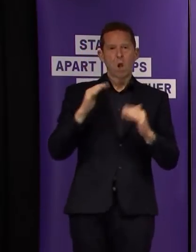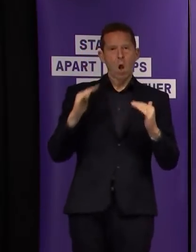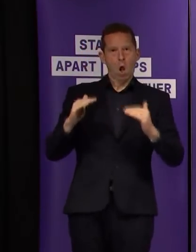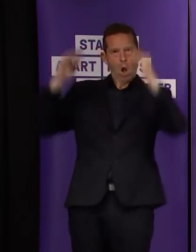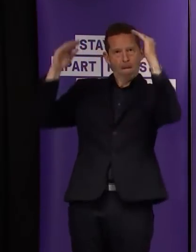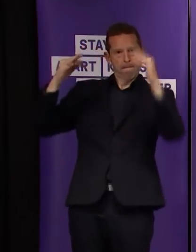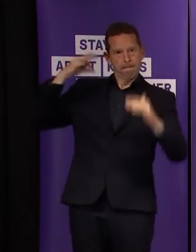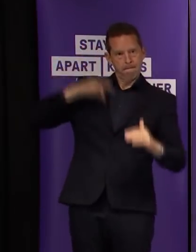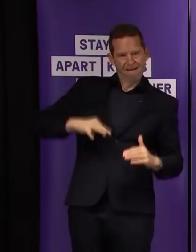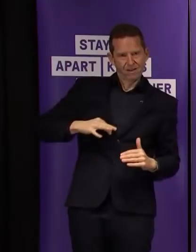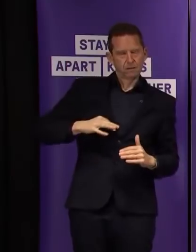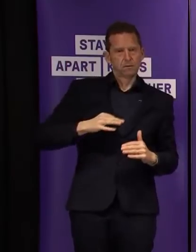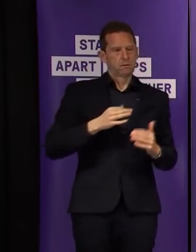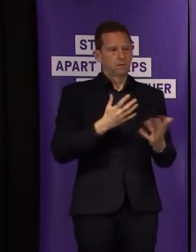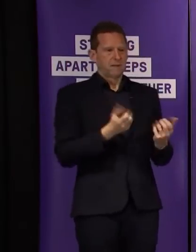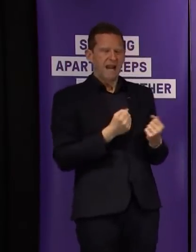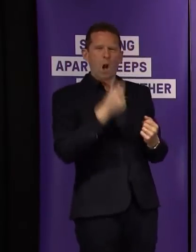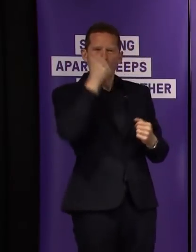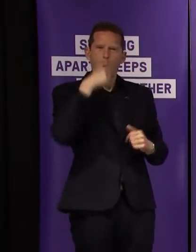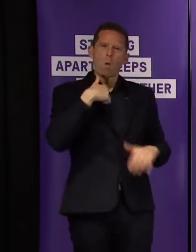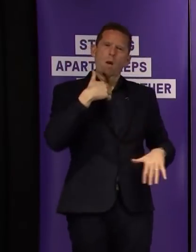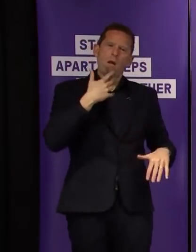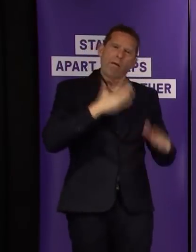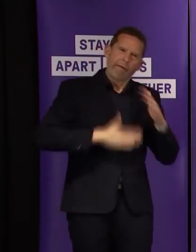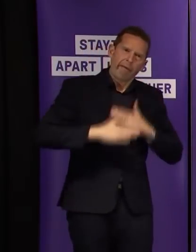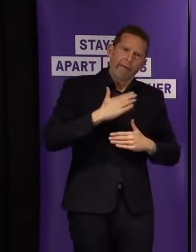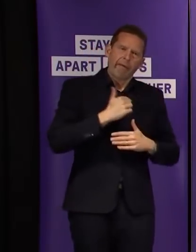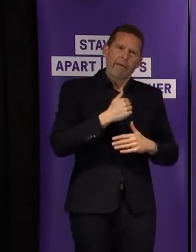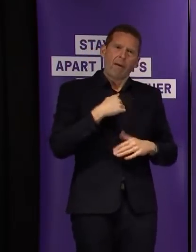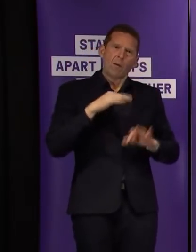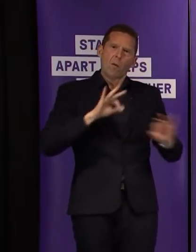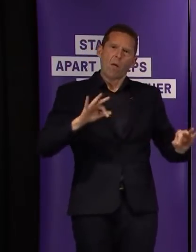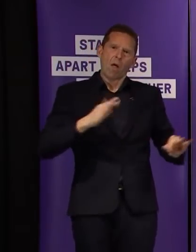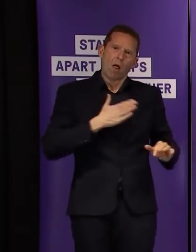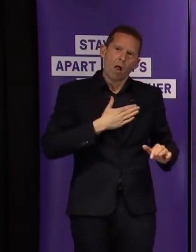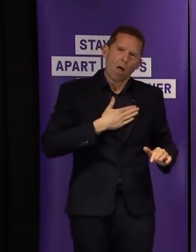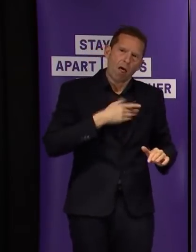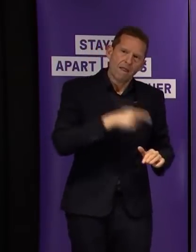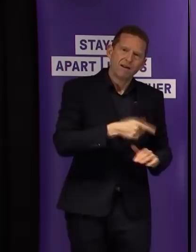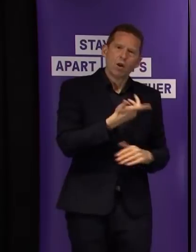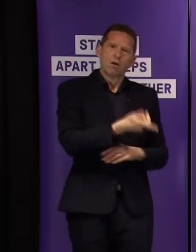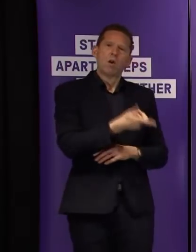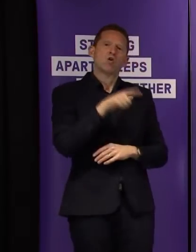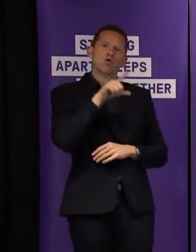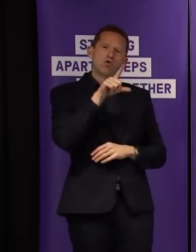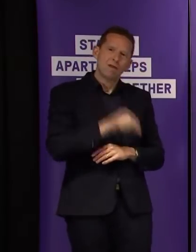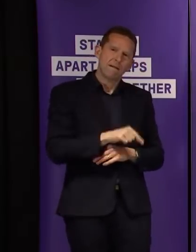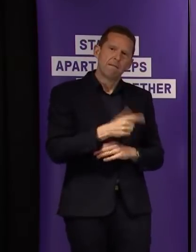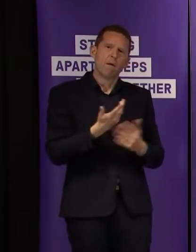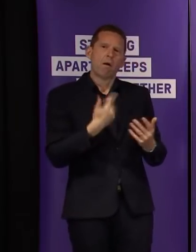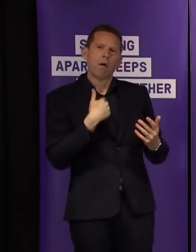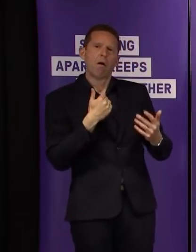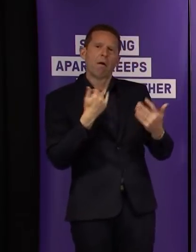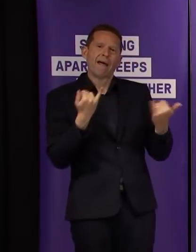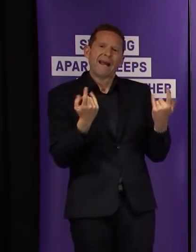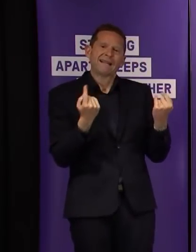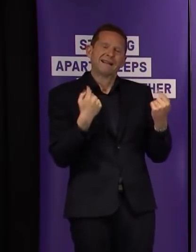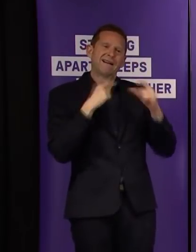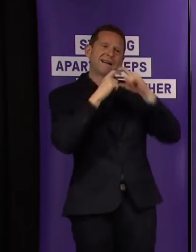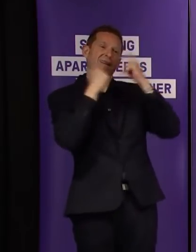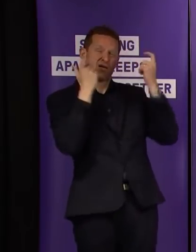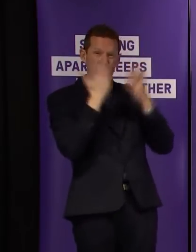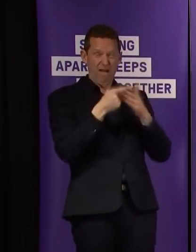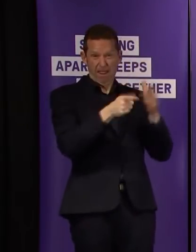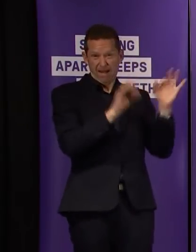benefit, low cost. Yes, it's a pain, no one enjoys it, but compared to being locked at home, compared